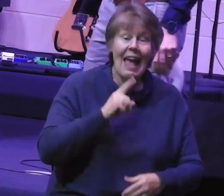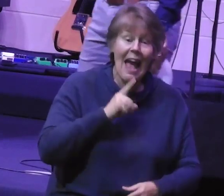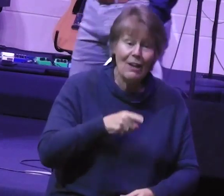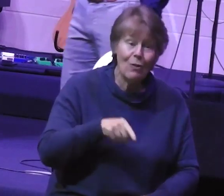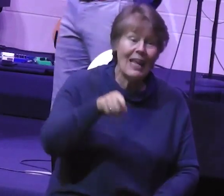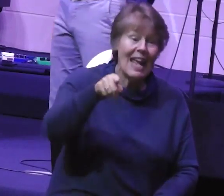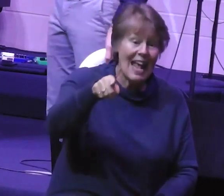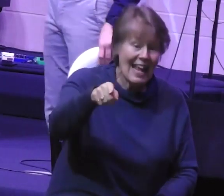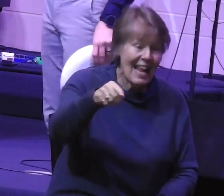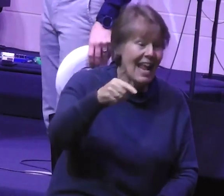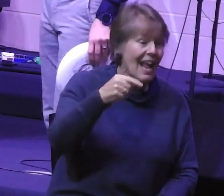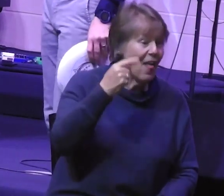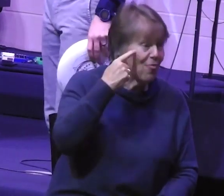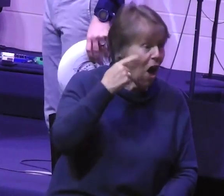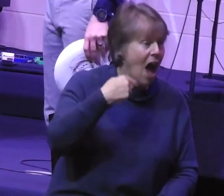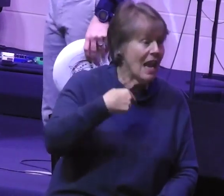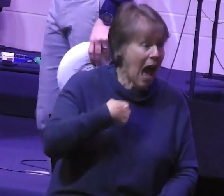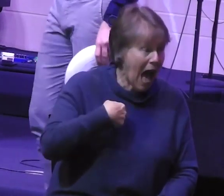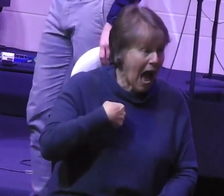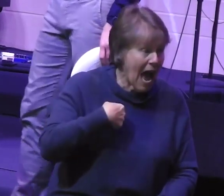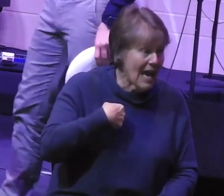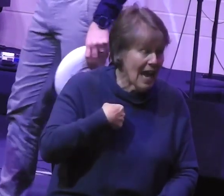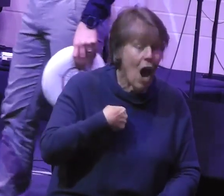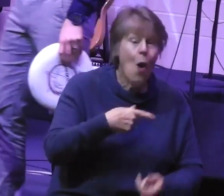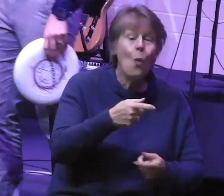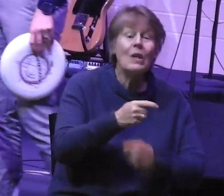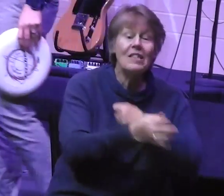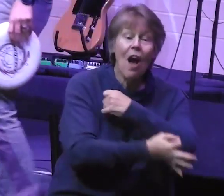that I was a German foreign exchange student.